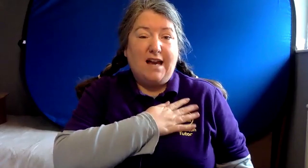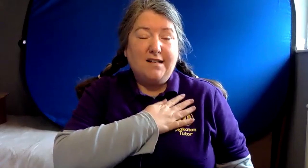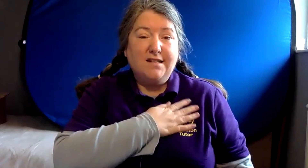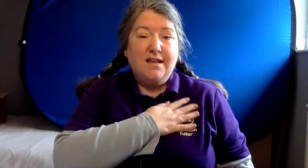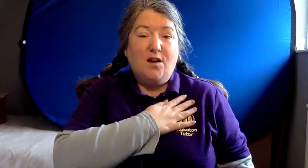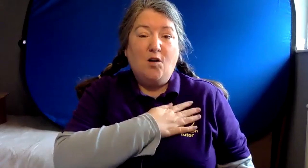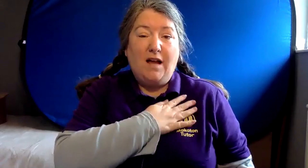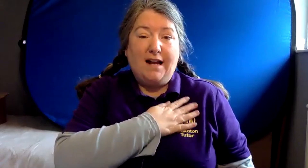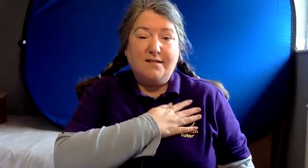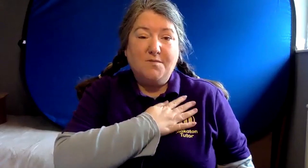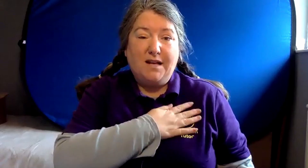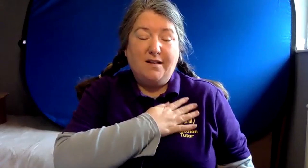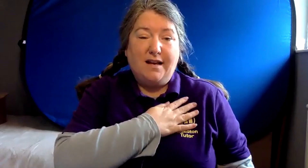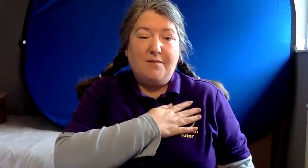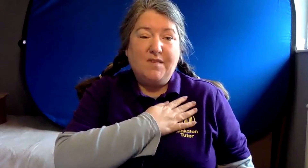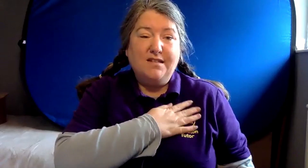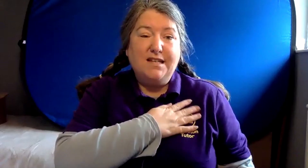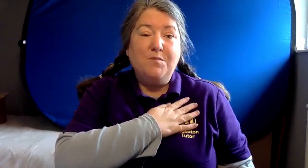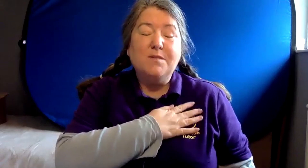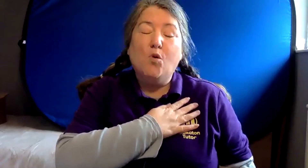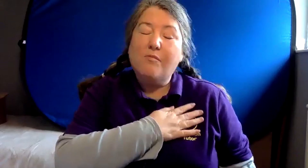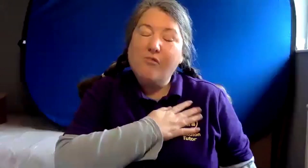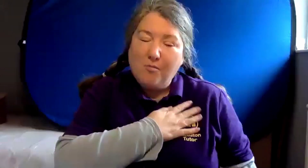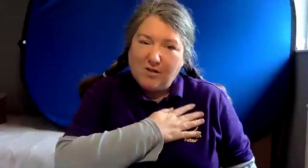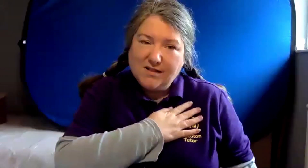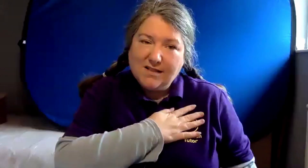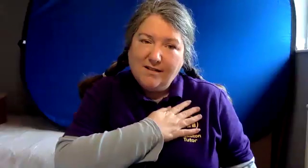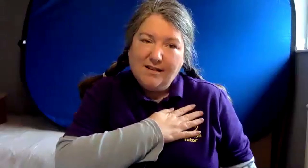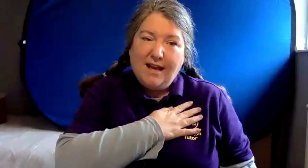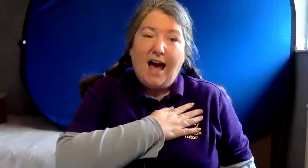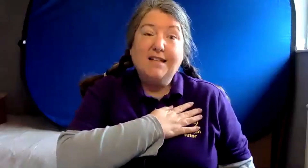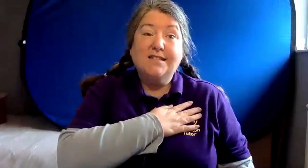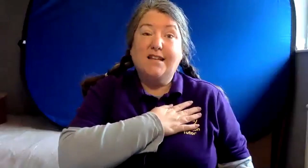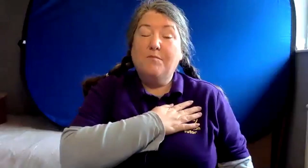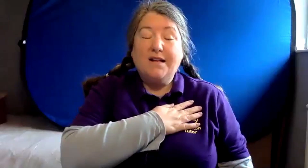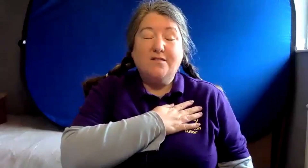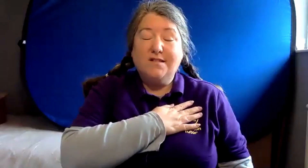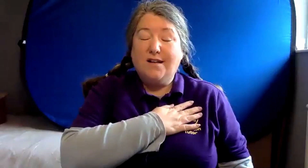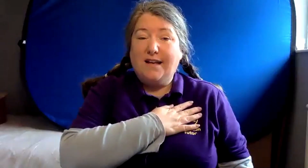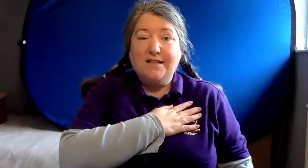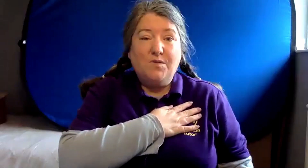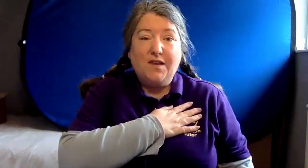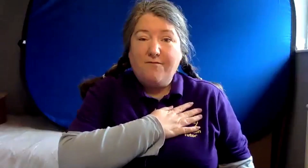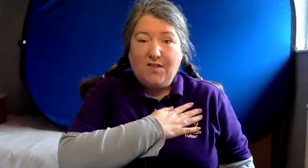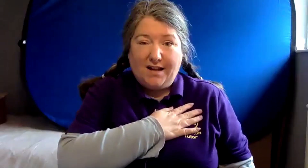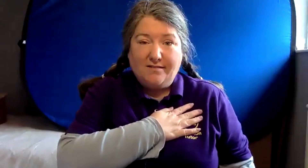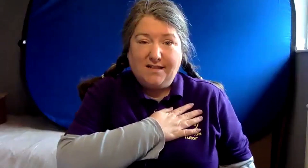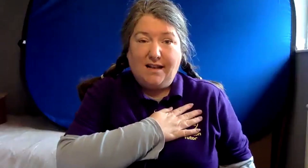contact, the whole hand has been deemed more appropriate. As Makaton signing, as with everything else in life,